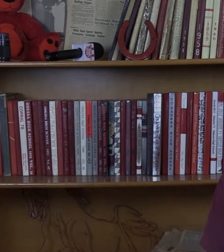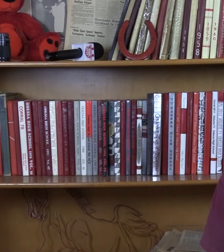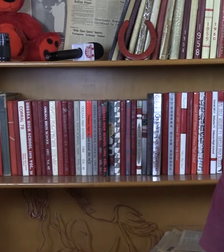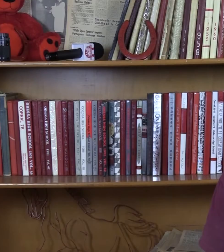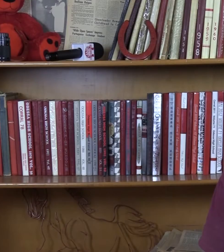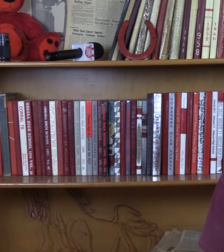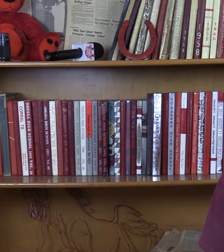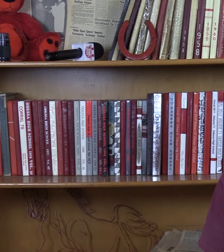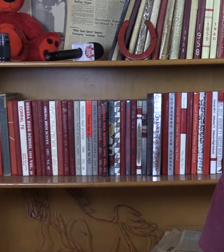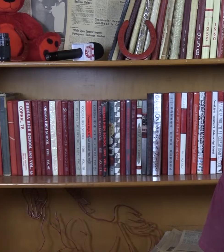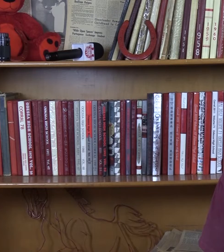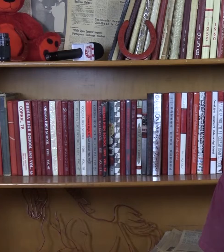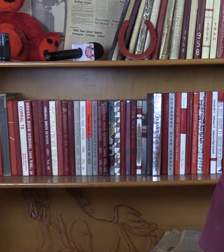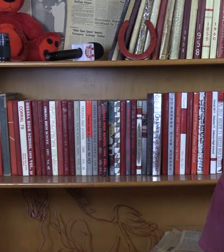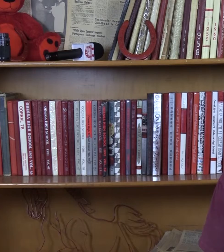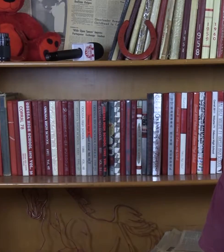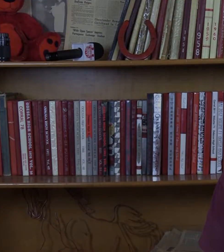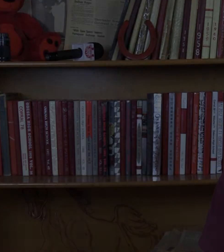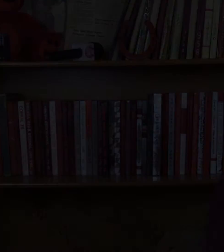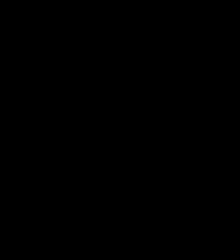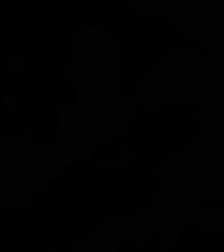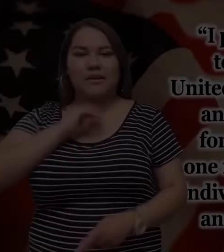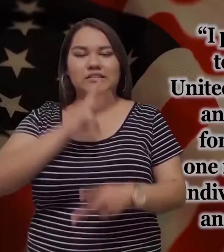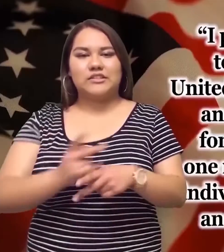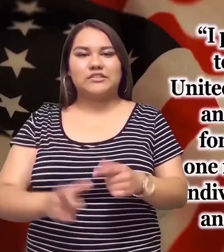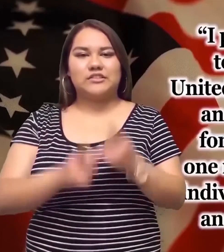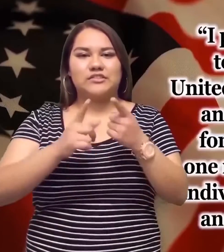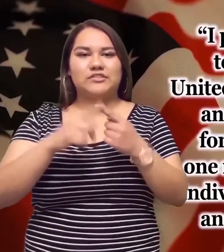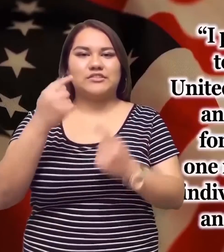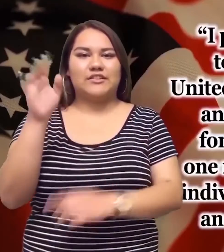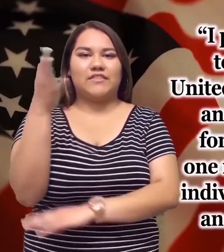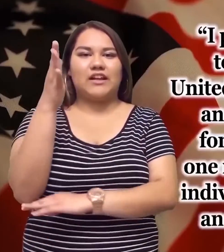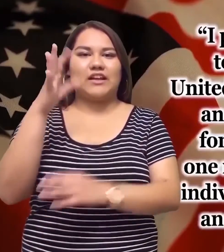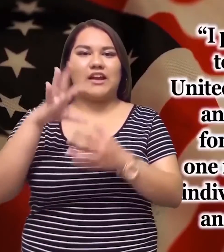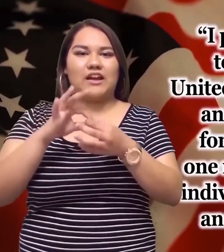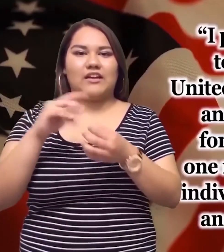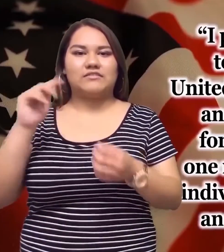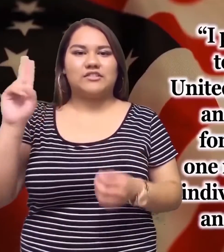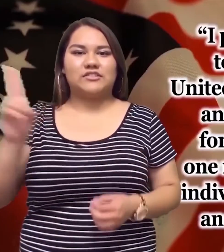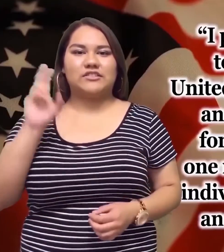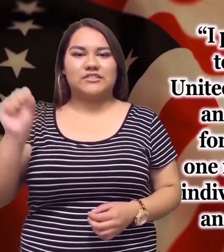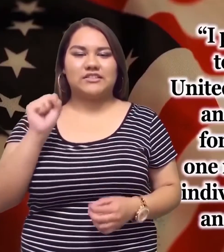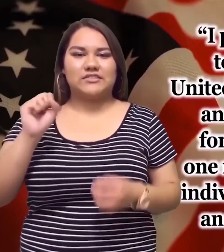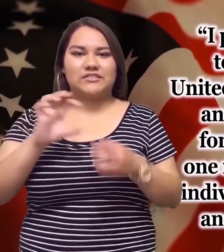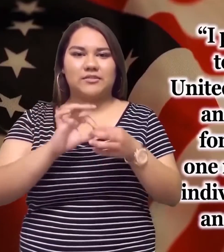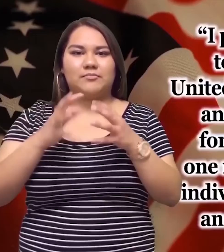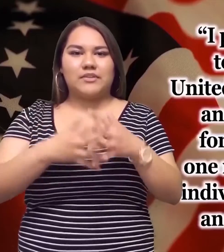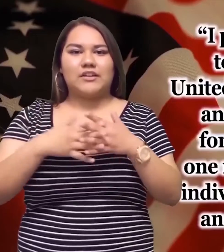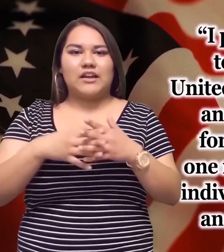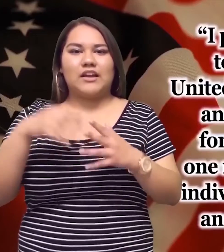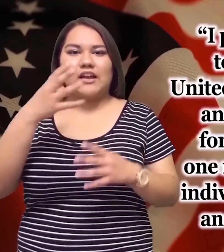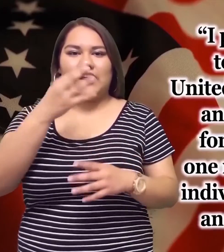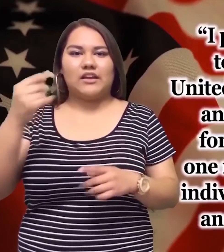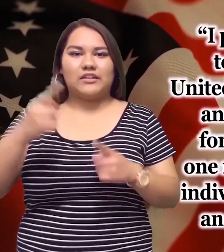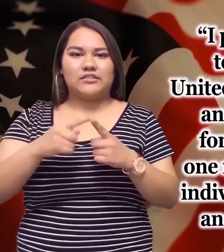Good afternoon, Broncos. Please stand for the pledges. I pledge allegiance to the flag of the United States of America and